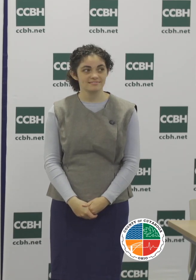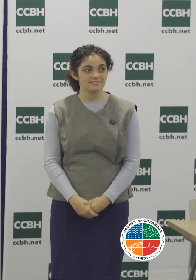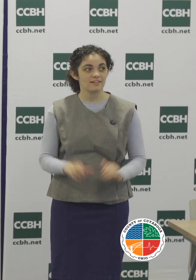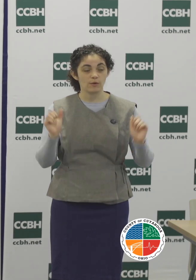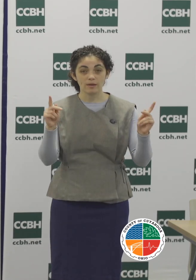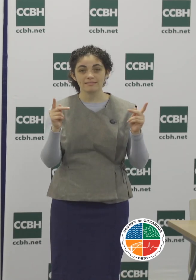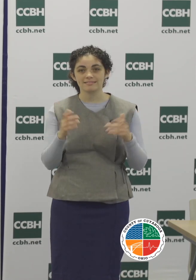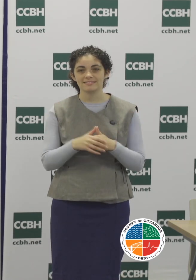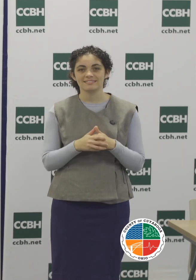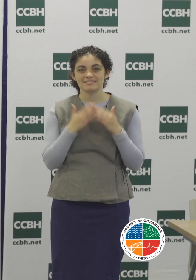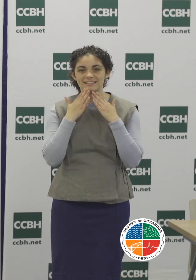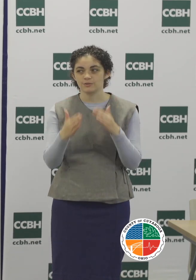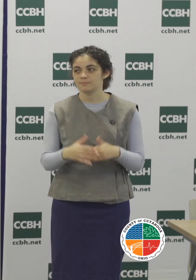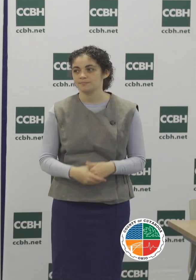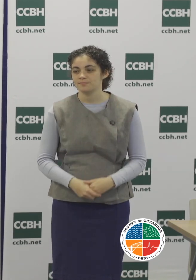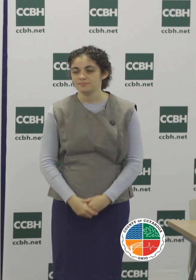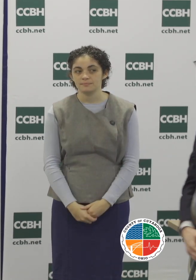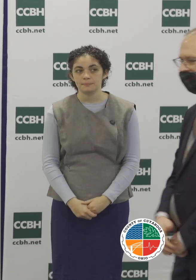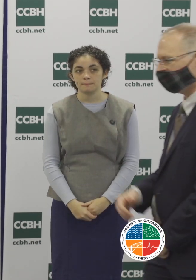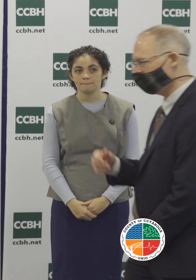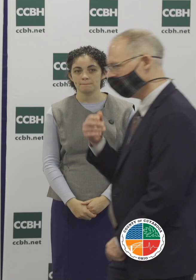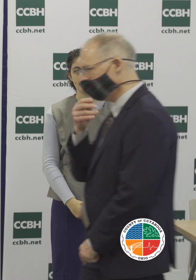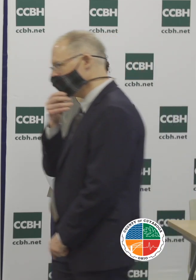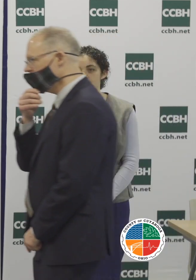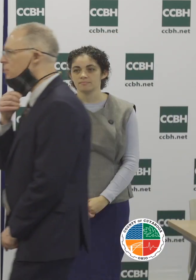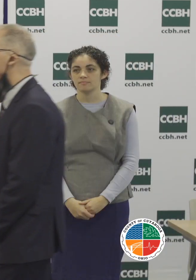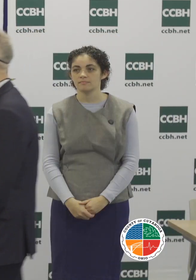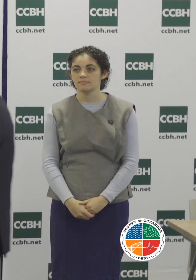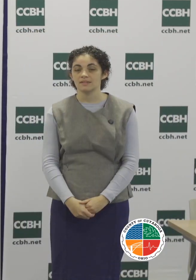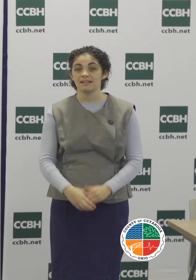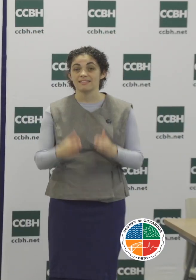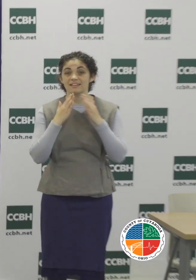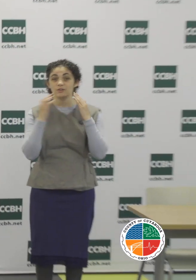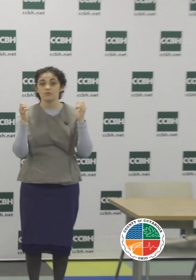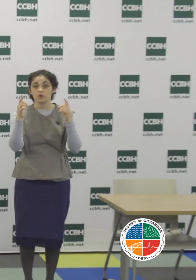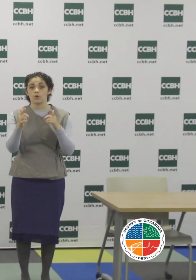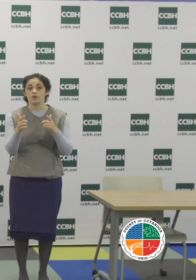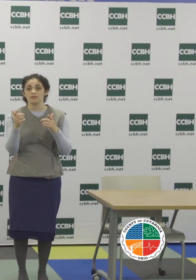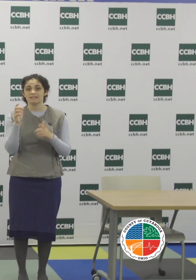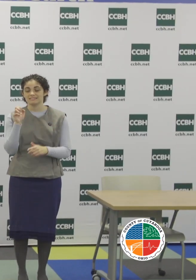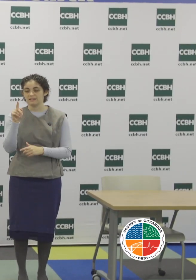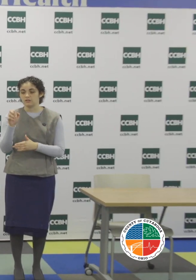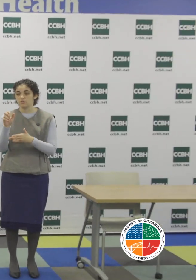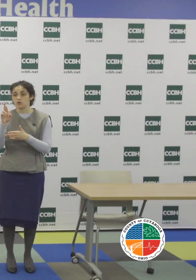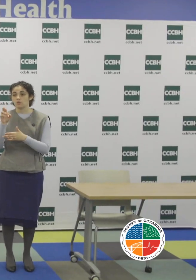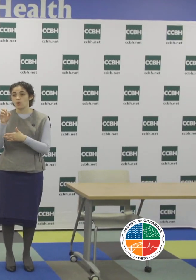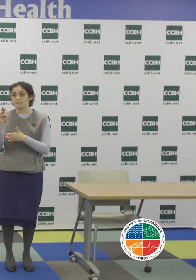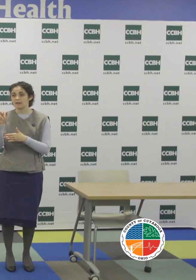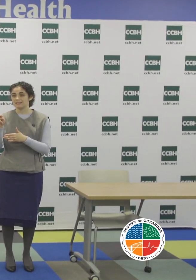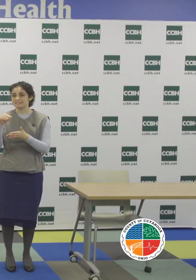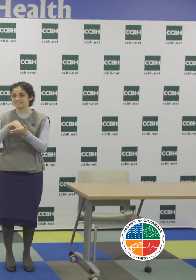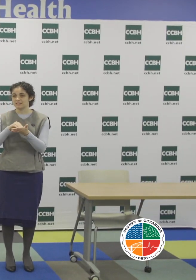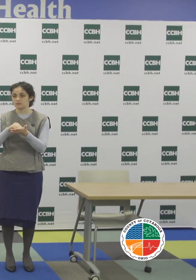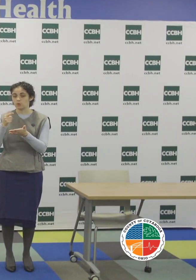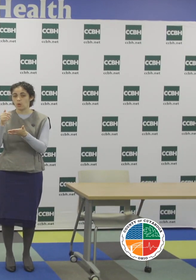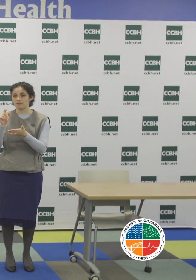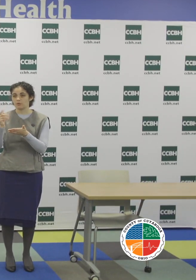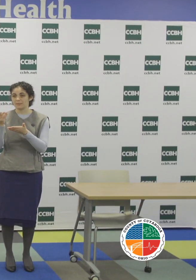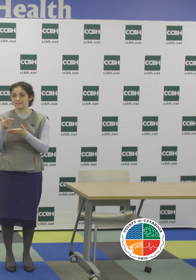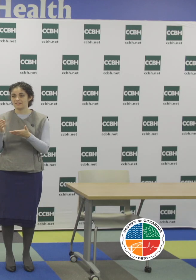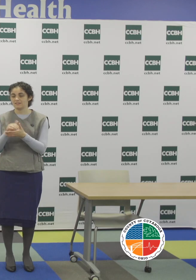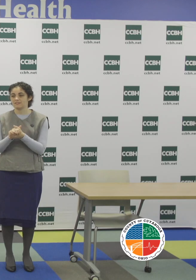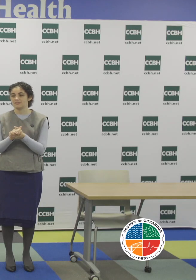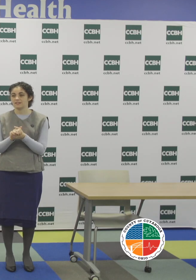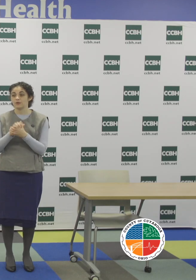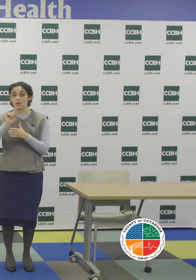Okay, All right. thank you very much. Appreciate your Executive Beautician and Ramona Brazil and Dr. Gullett for being here.